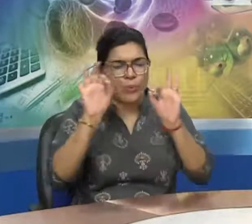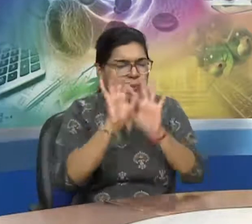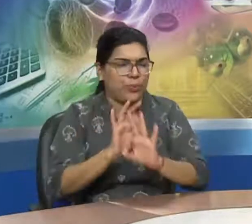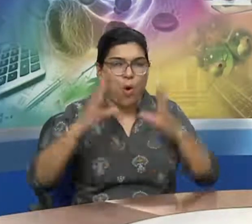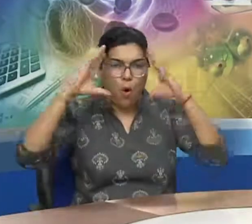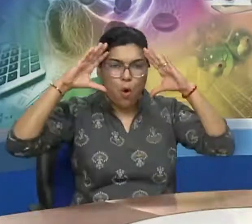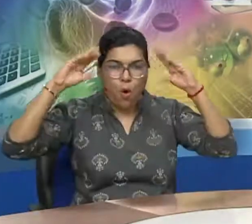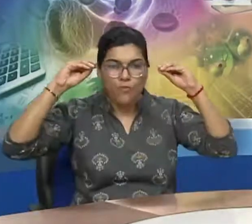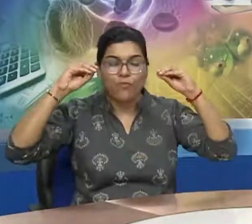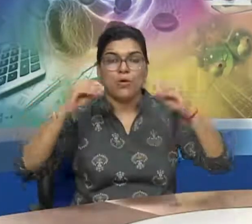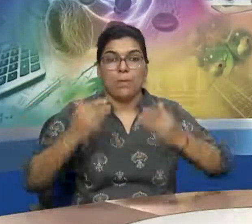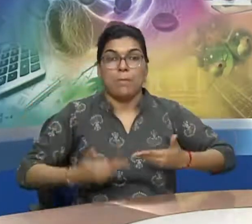this statement.